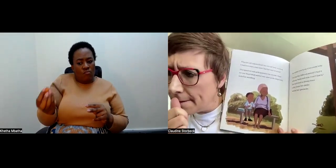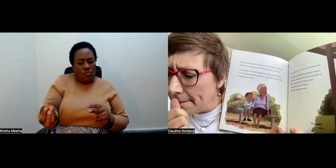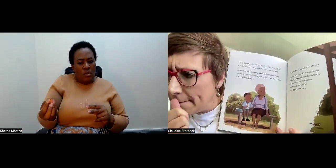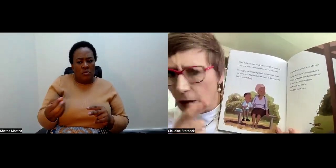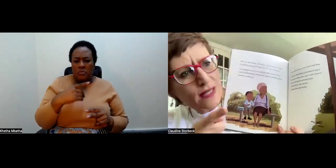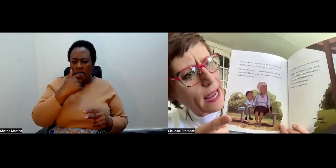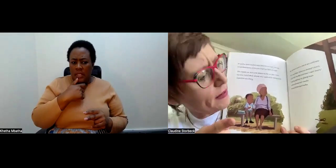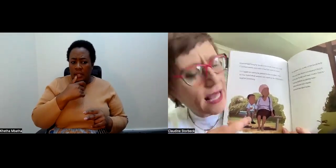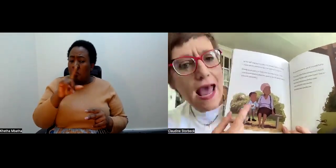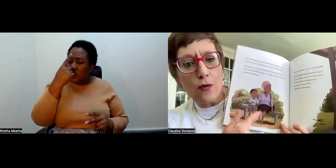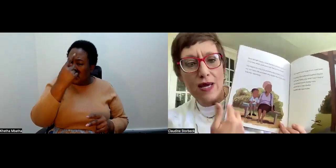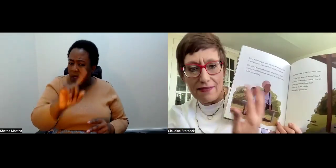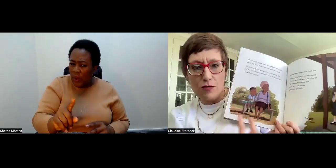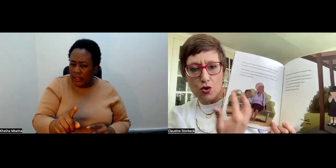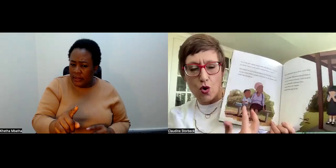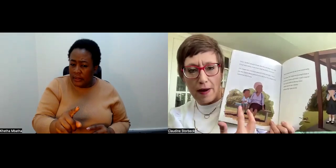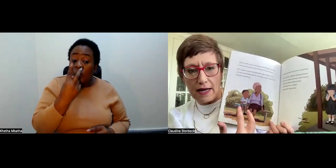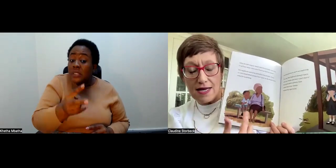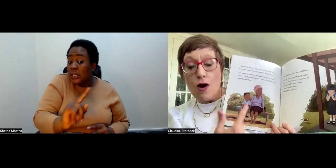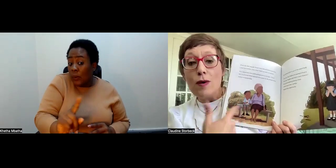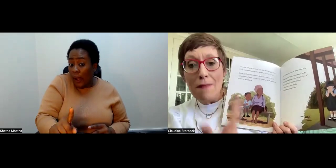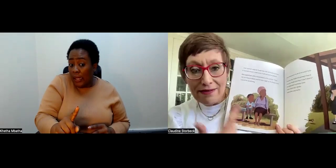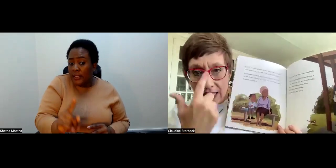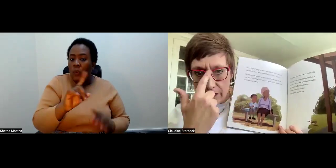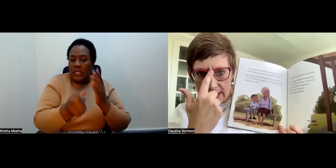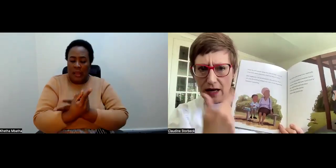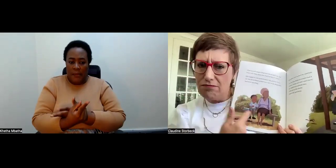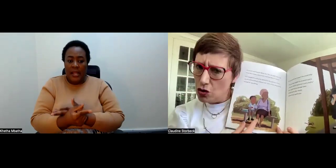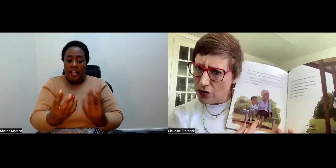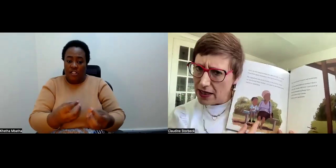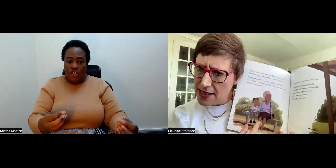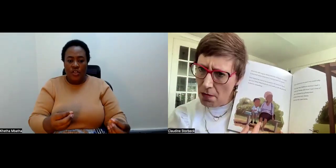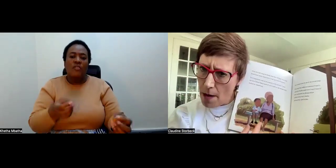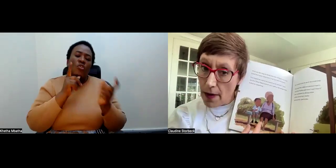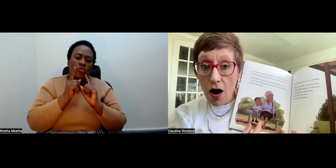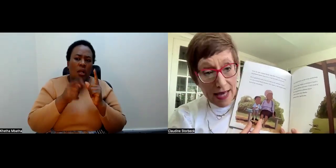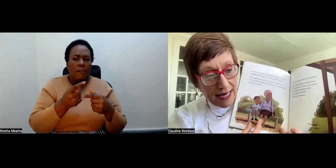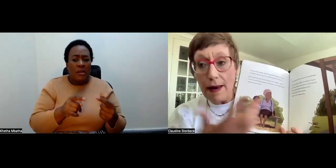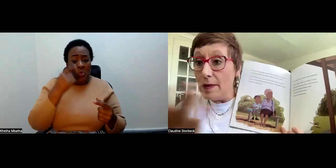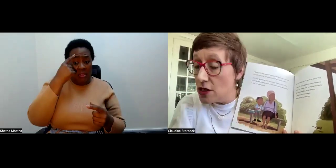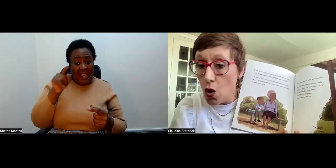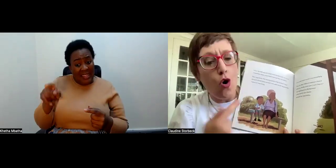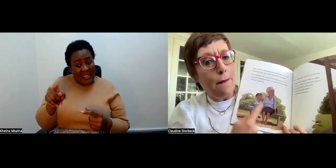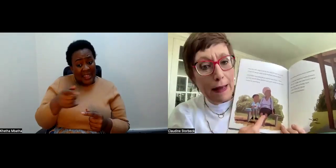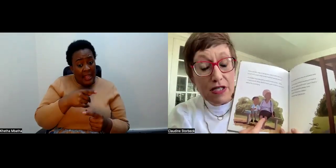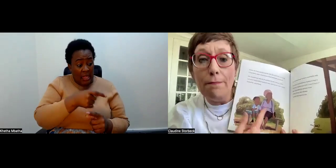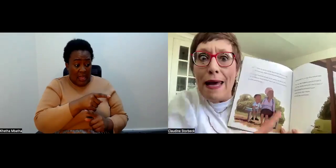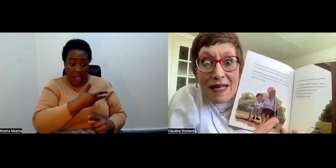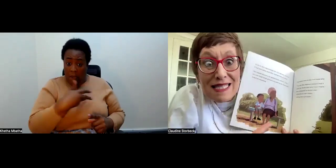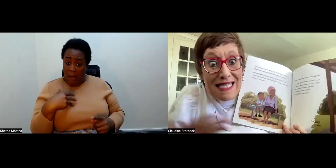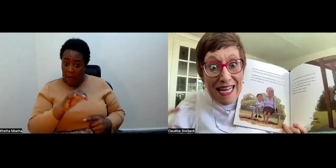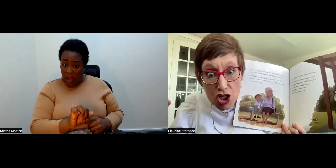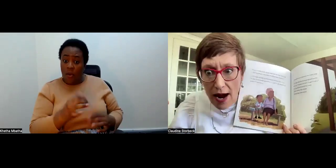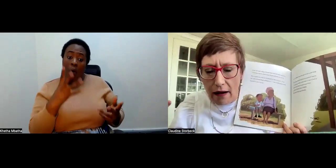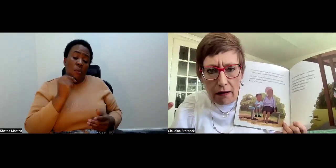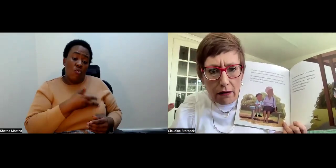see? What's happening? And we get them to talk about it. We might then even say, do you think it's his mom? Oh, yes, maybe it's his gogo. Maybe